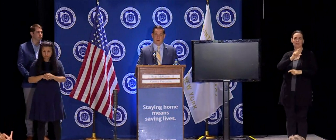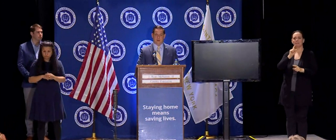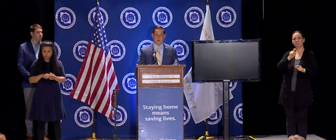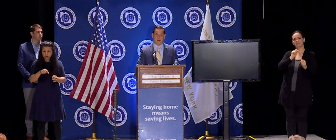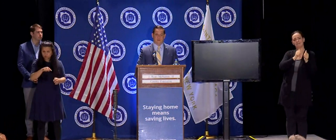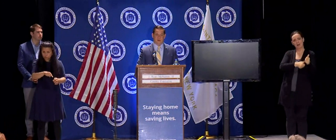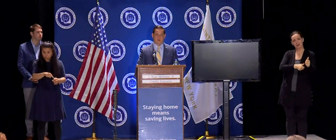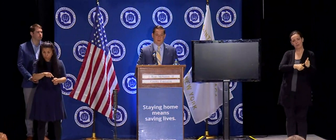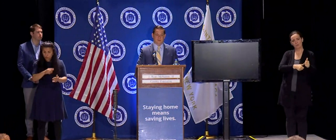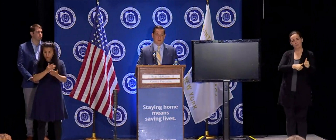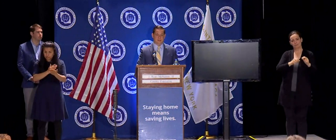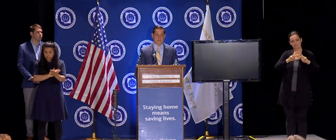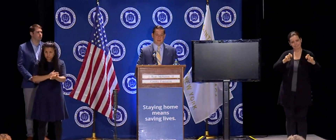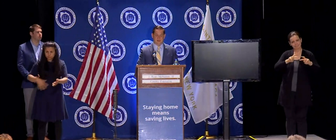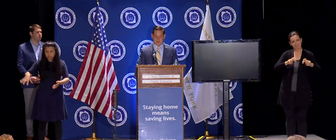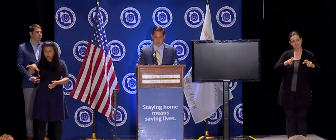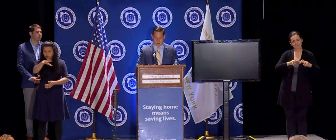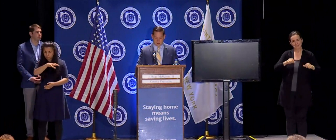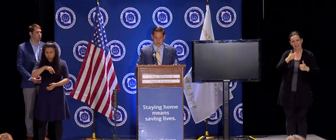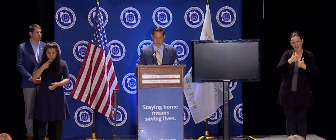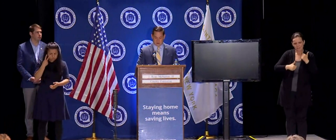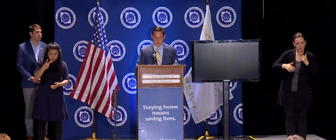way by every governmental entity,